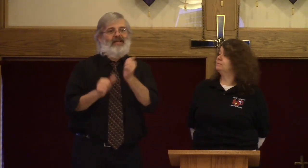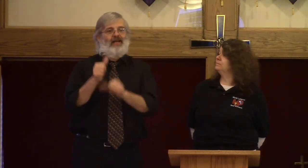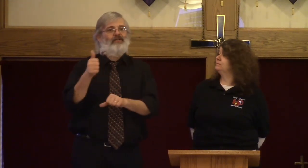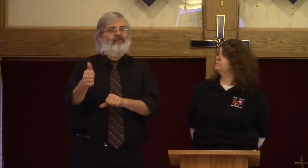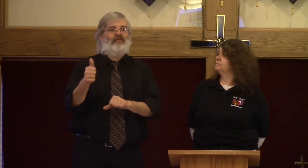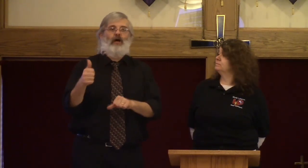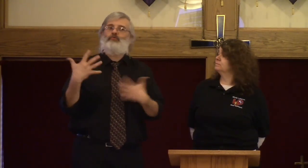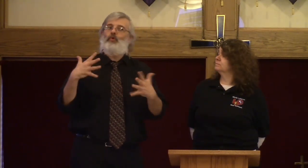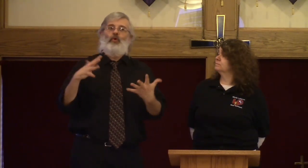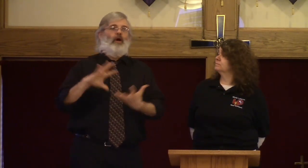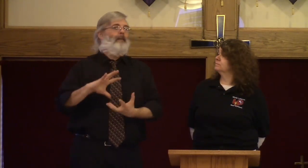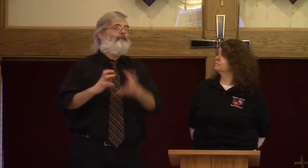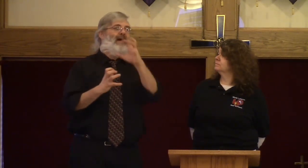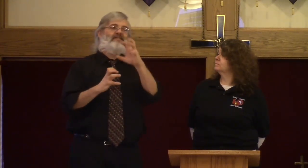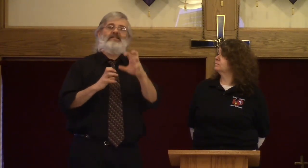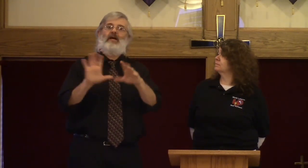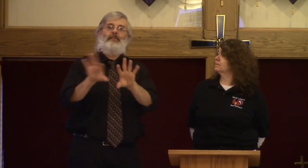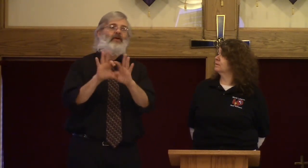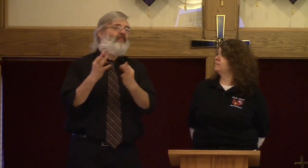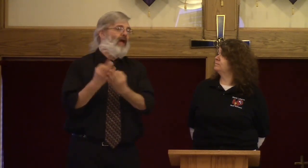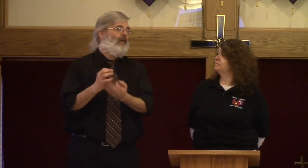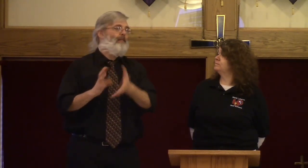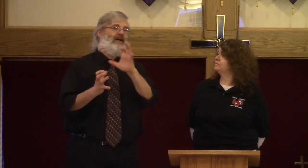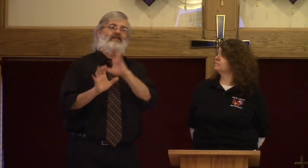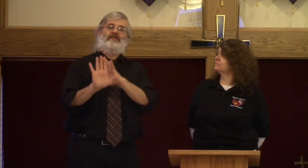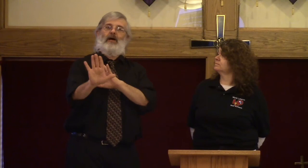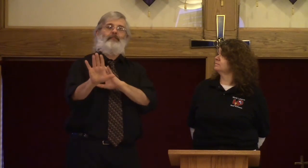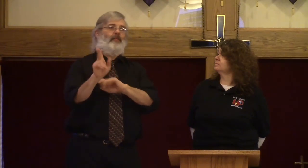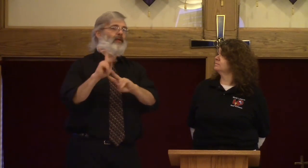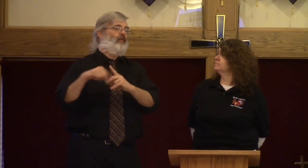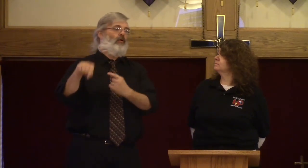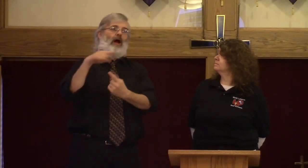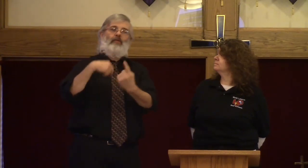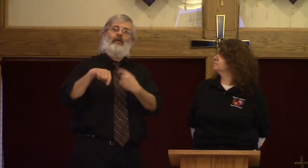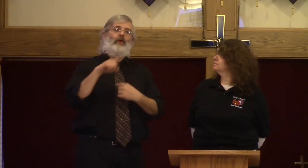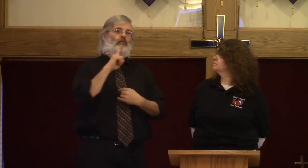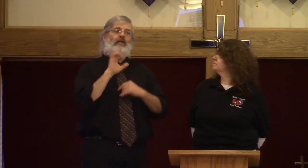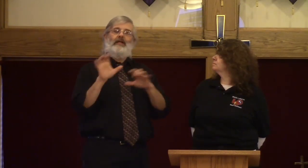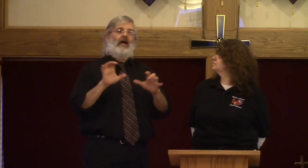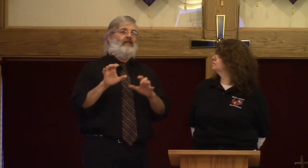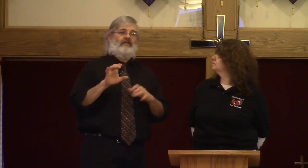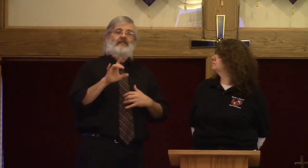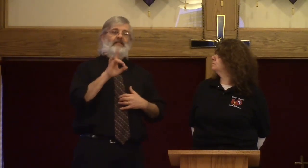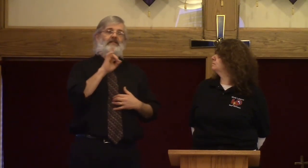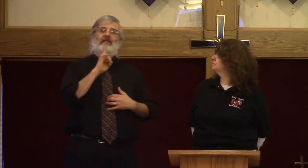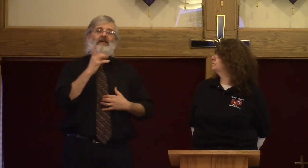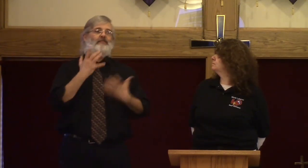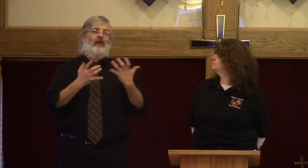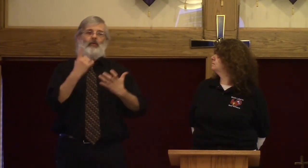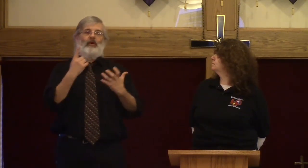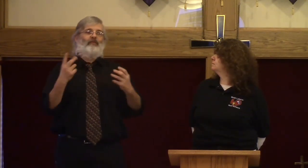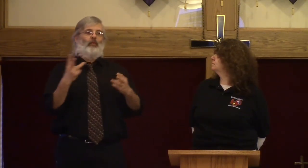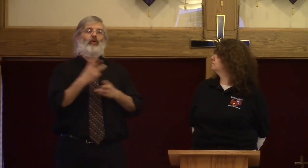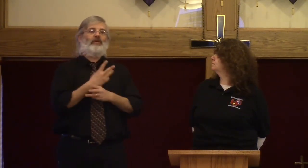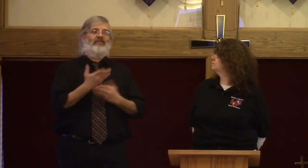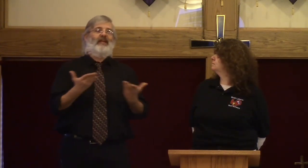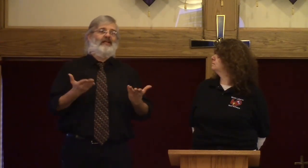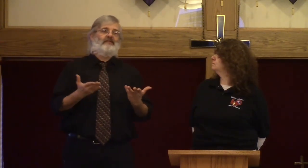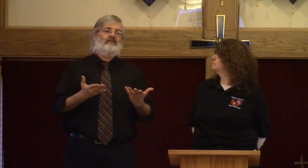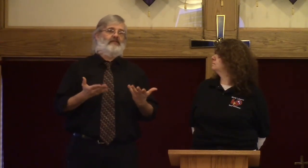kills themselves, messes up their family, messes up the people around them. It really does. It's probably one of the worst things that